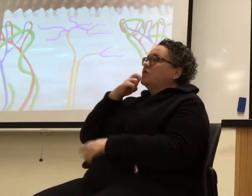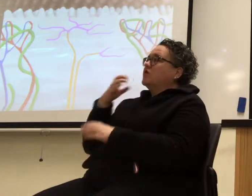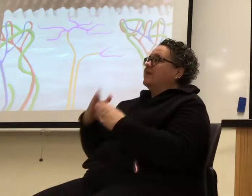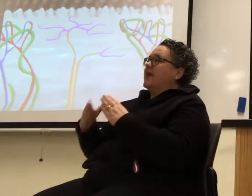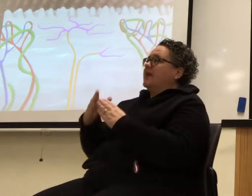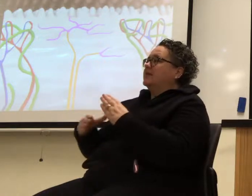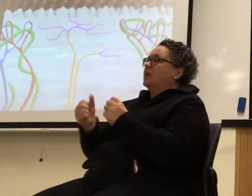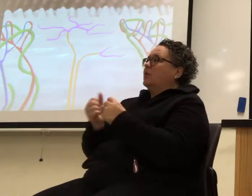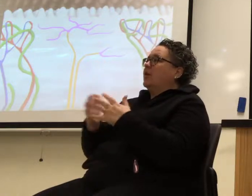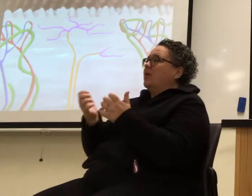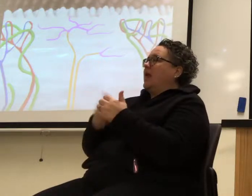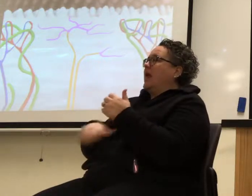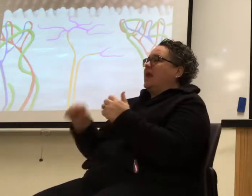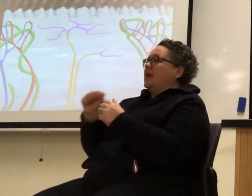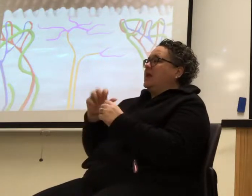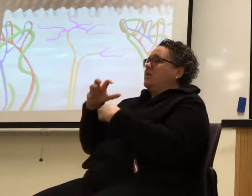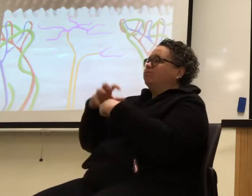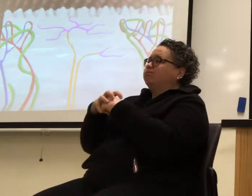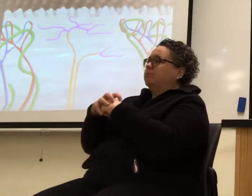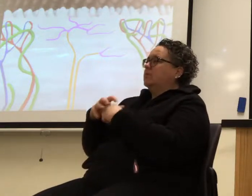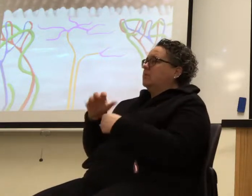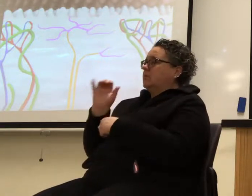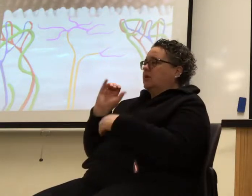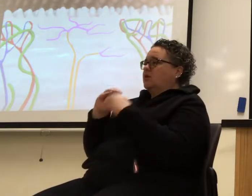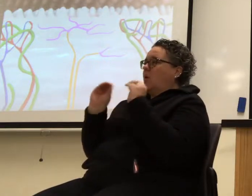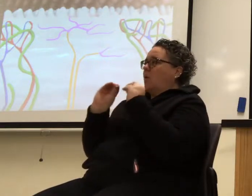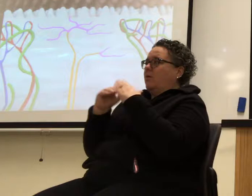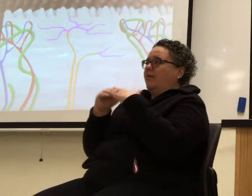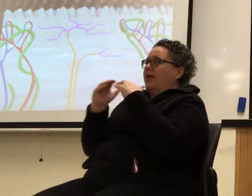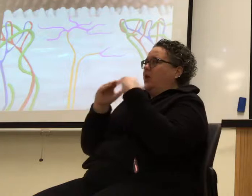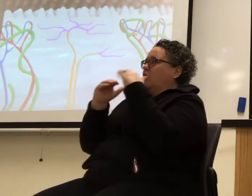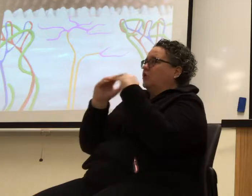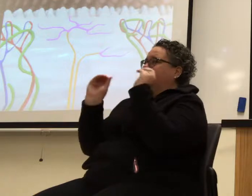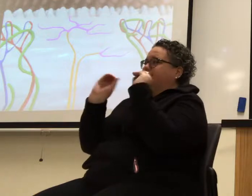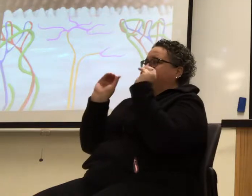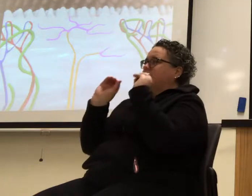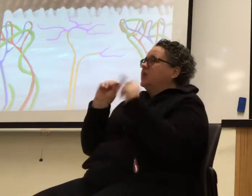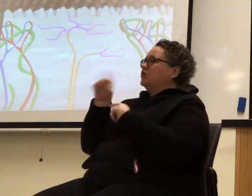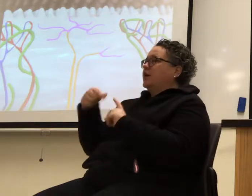that have no encapsulation, that's what you just call them.